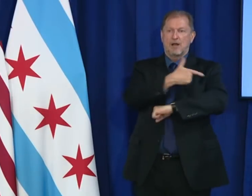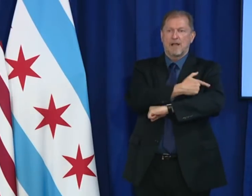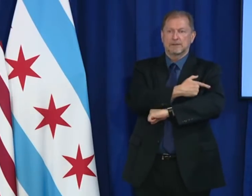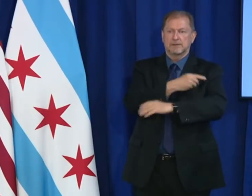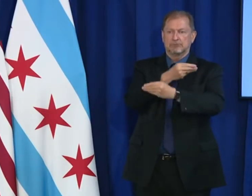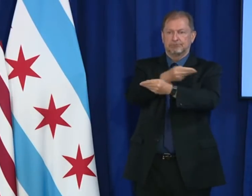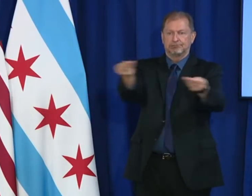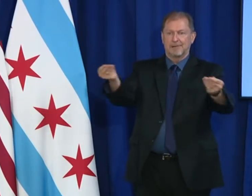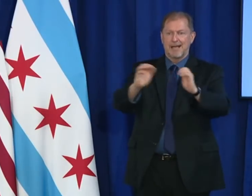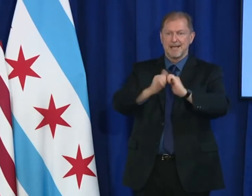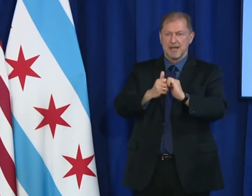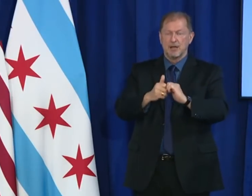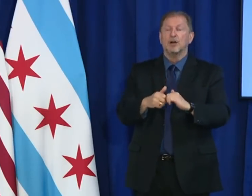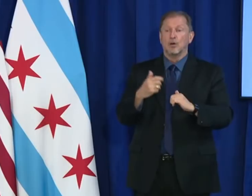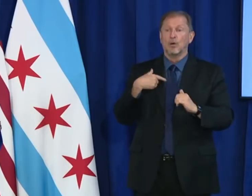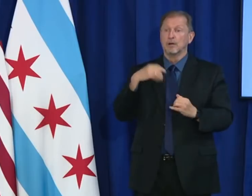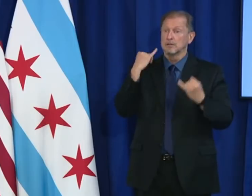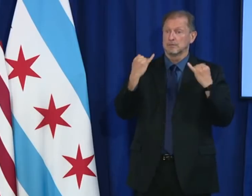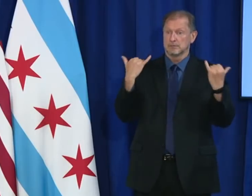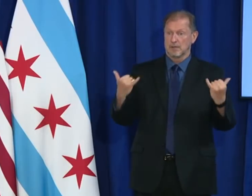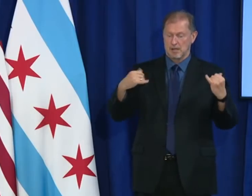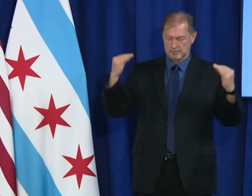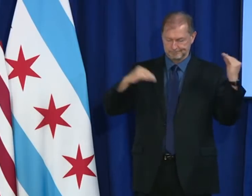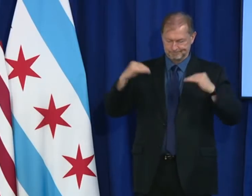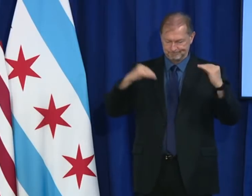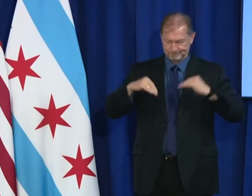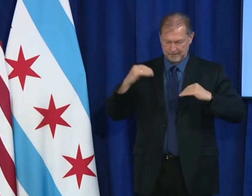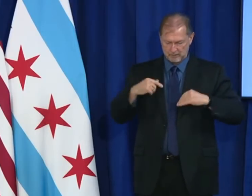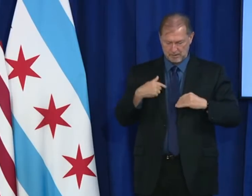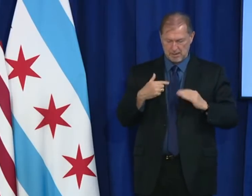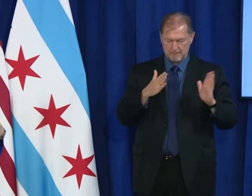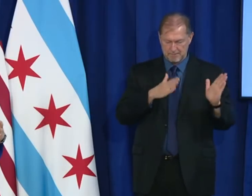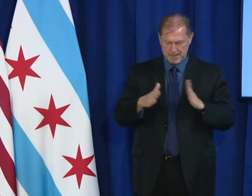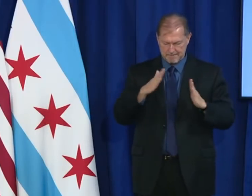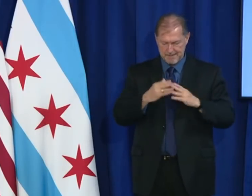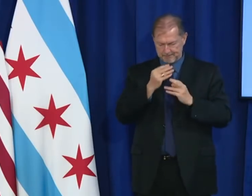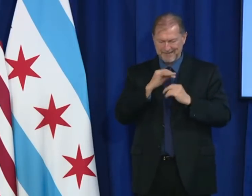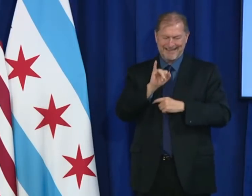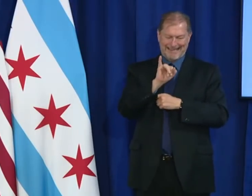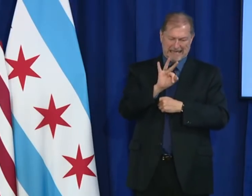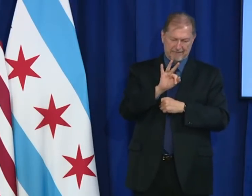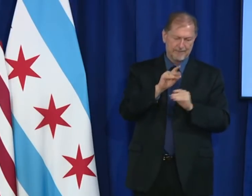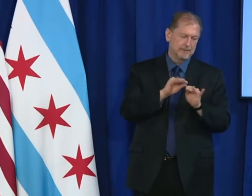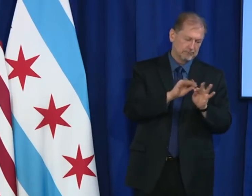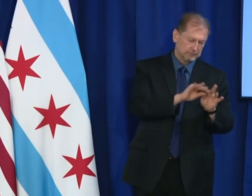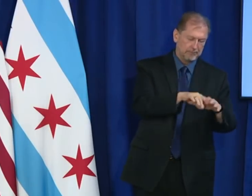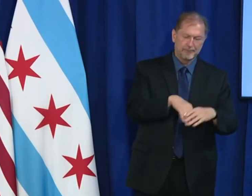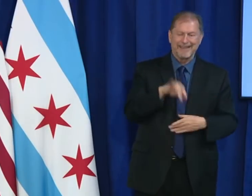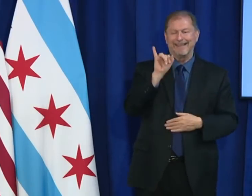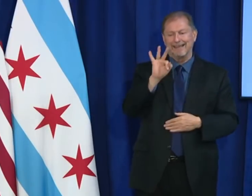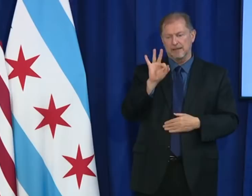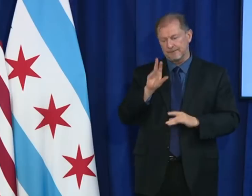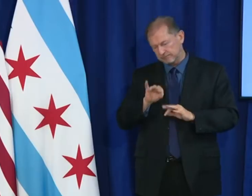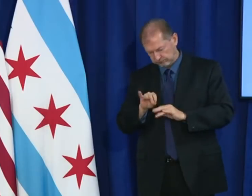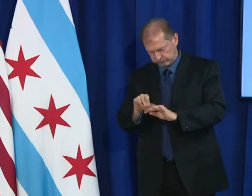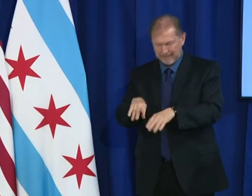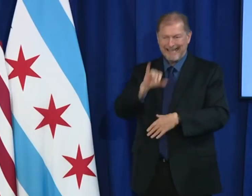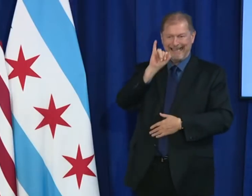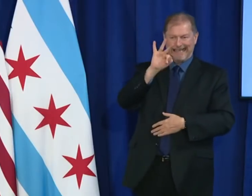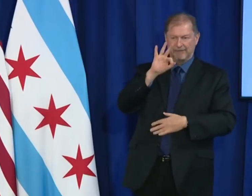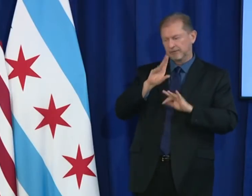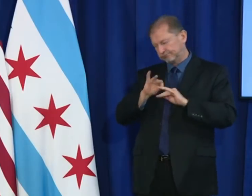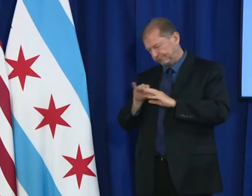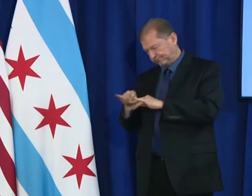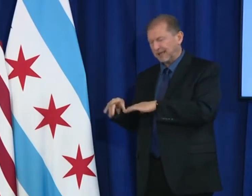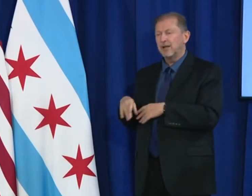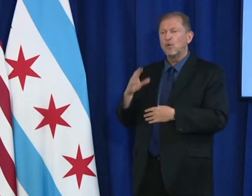point, of course, is we're planning for sort of all different timelines and all different volumes in terms of vaccine. The